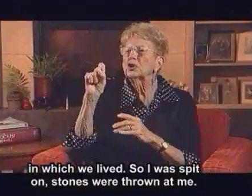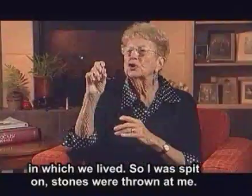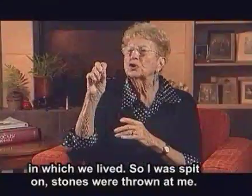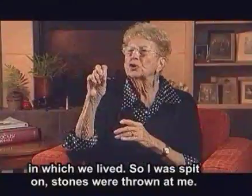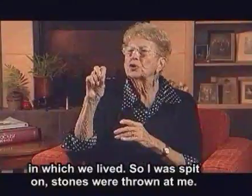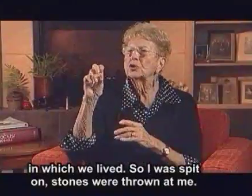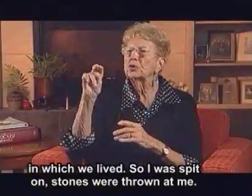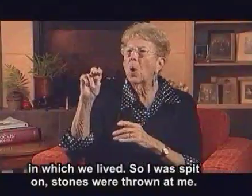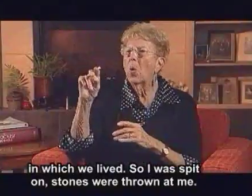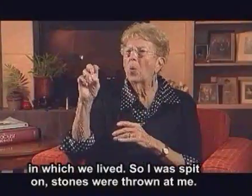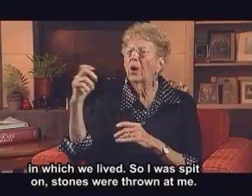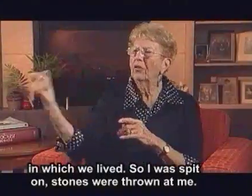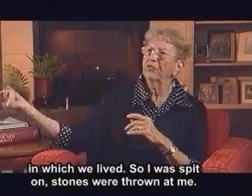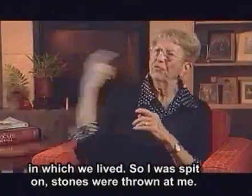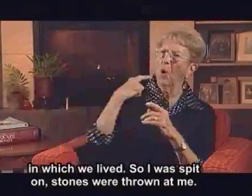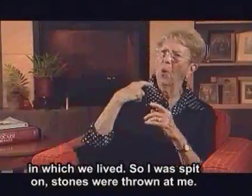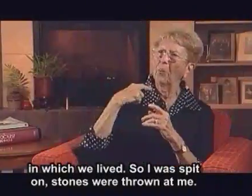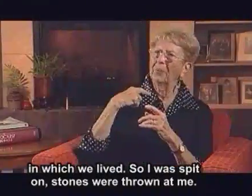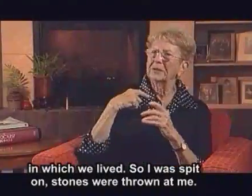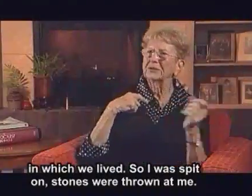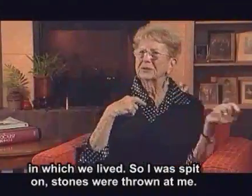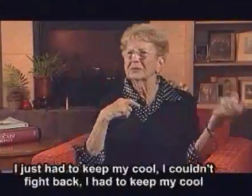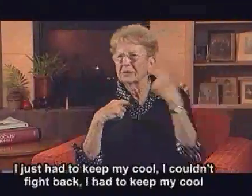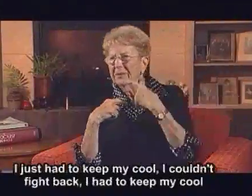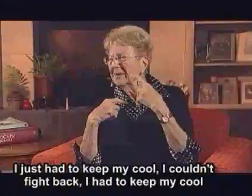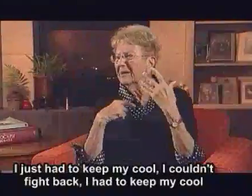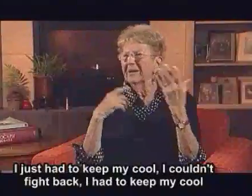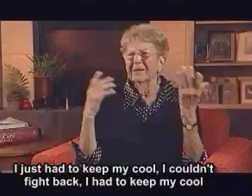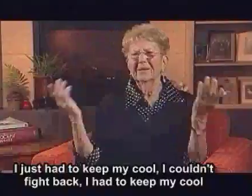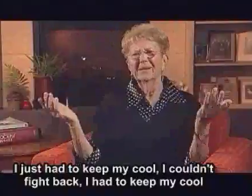on. Stones were thrown at me.